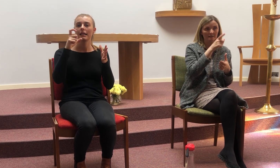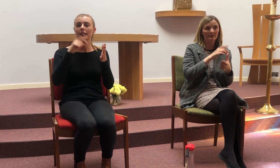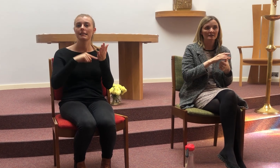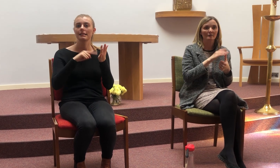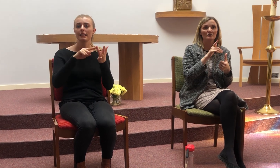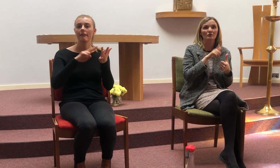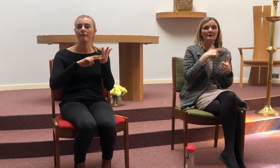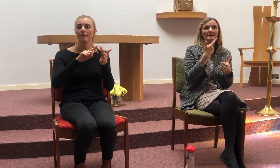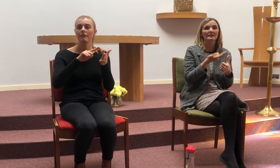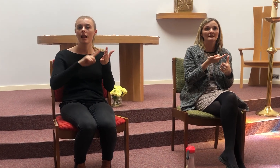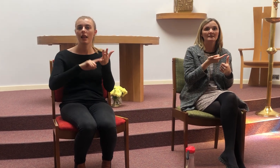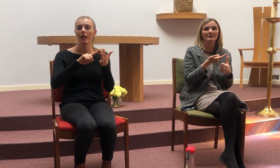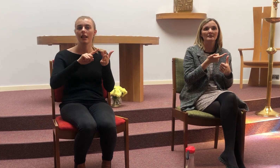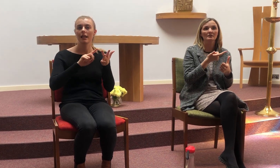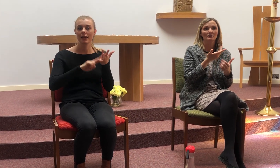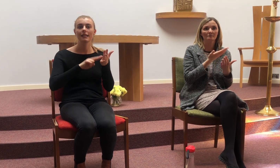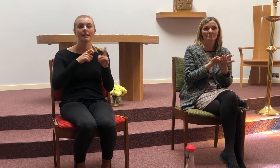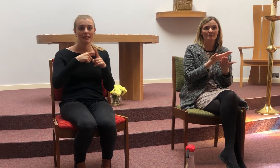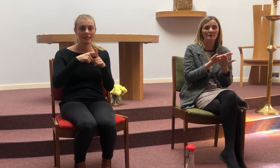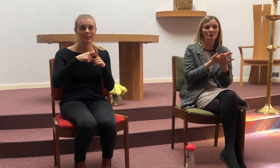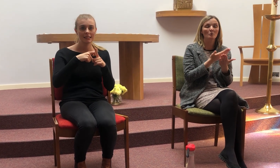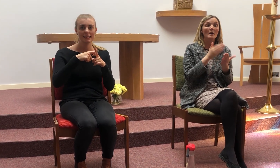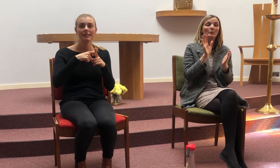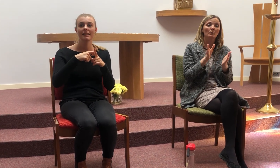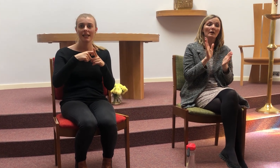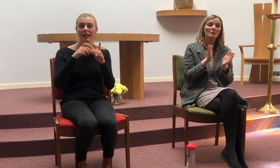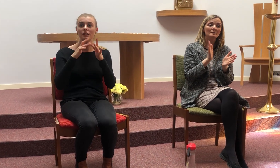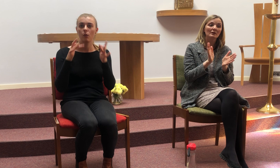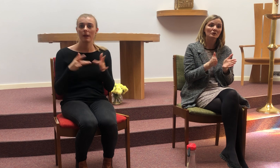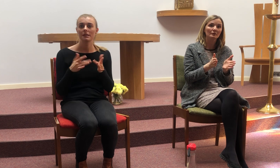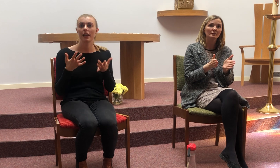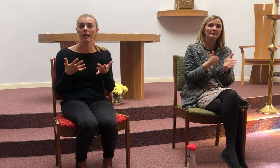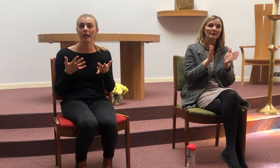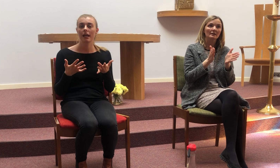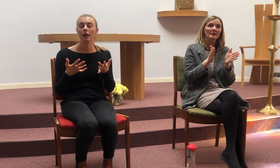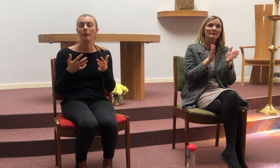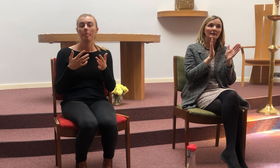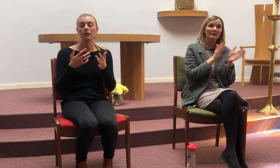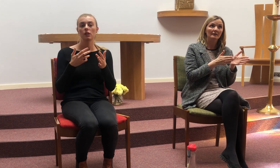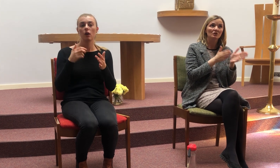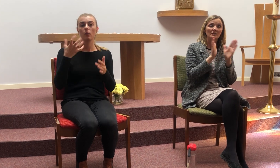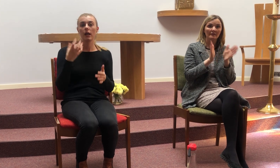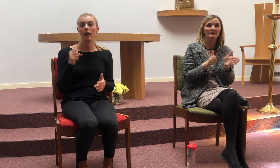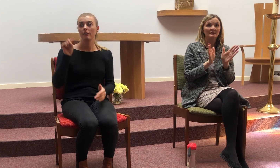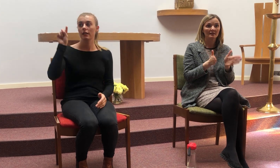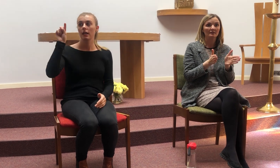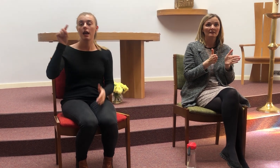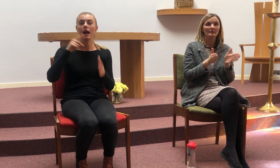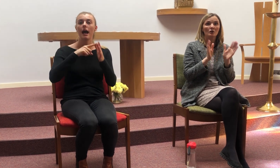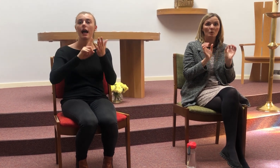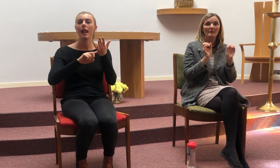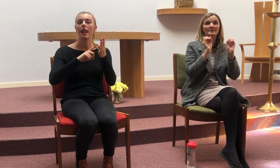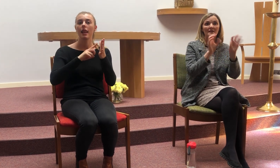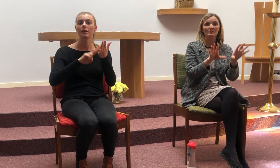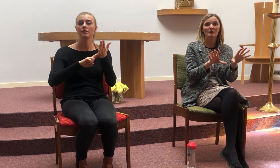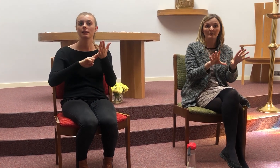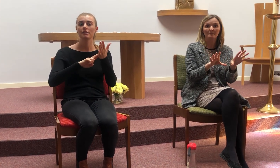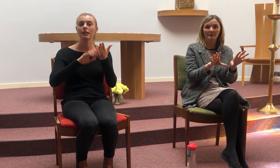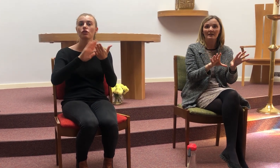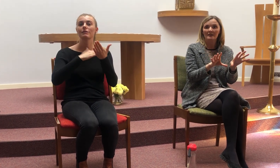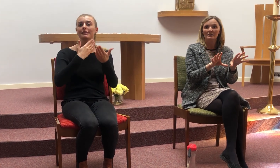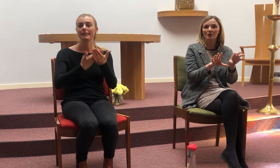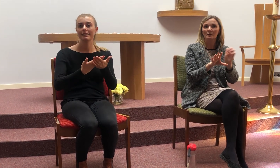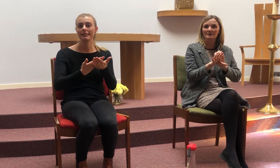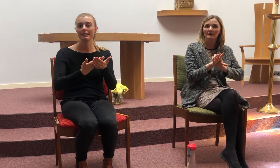Alan in head office translates but we always make sure that the English and the ISL go up at the same